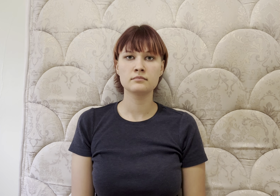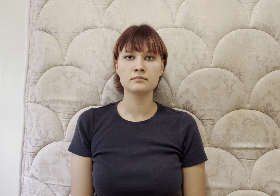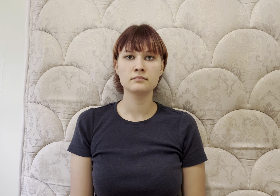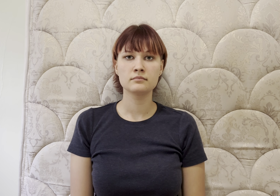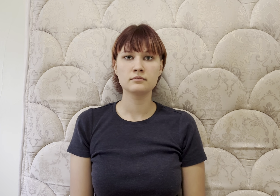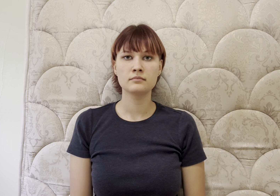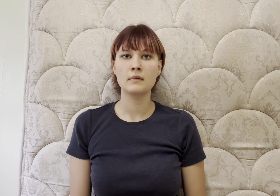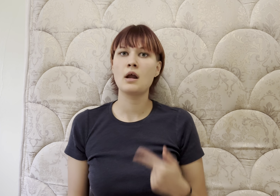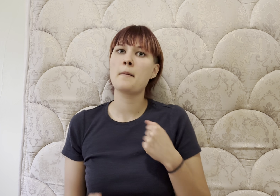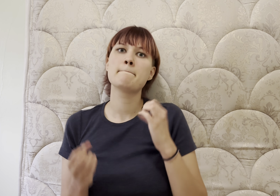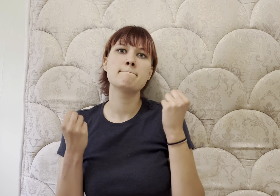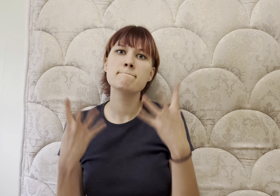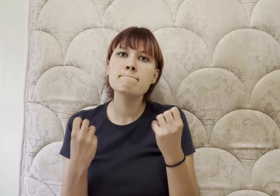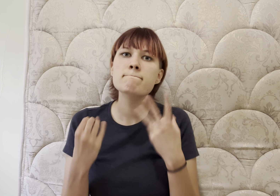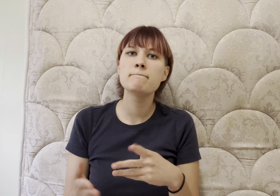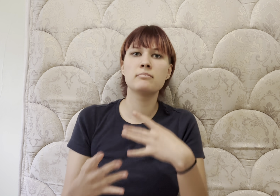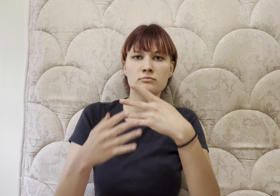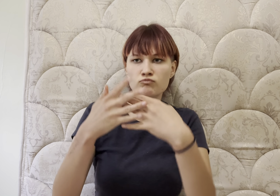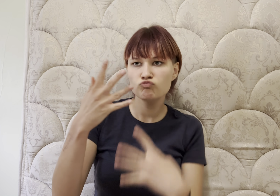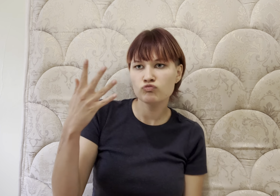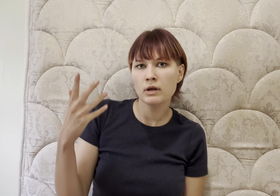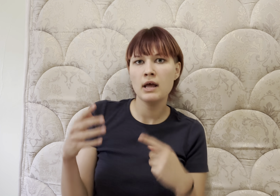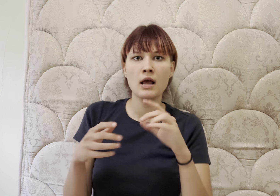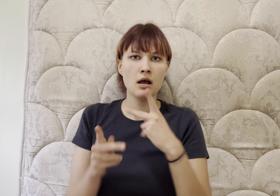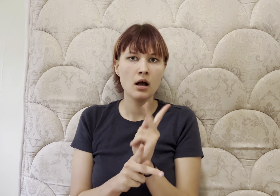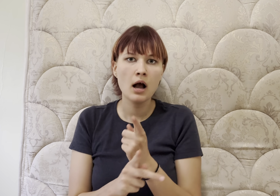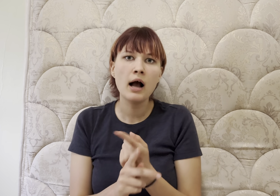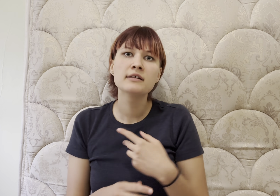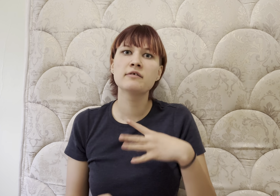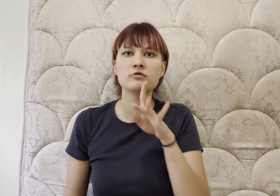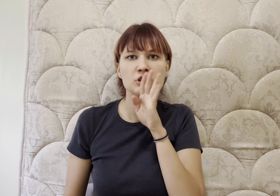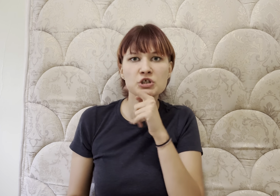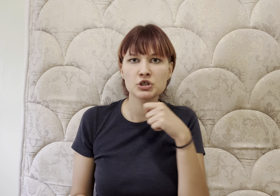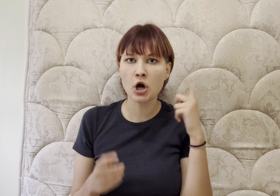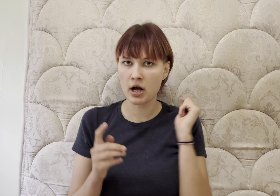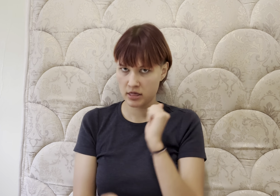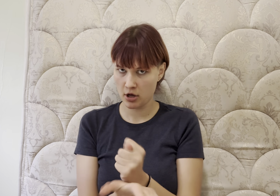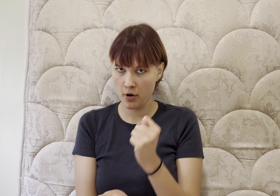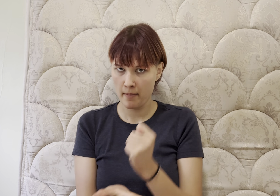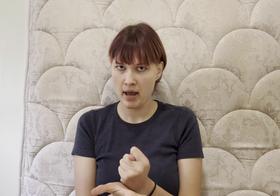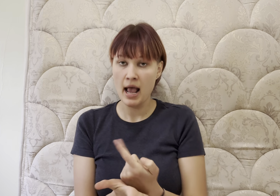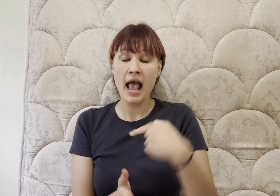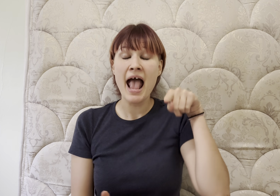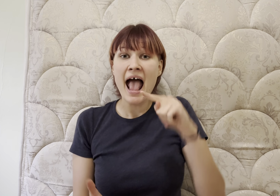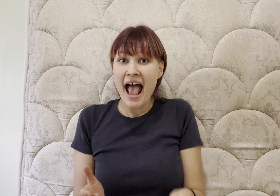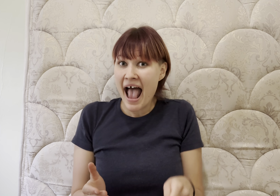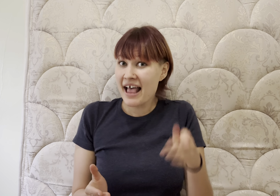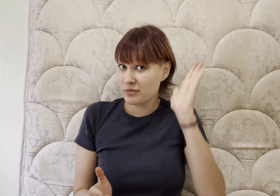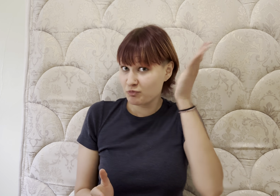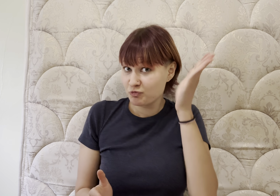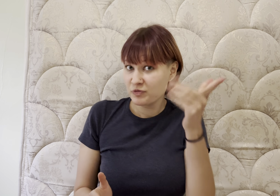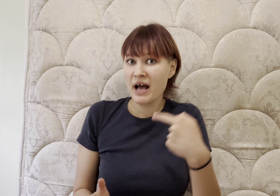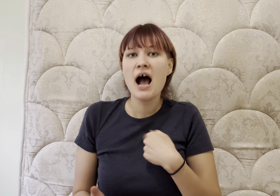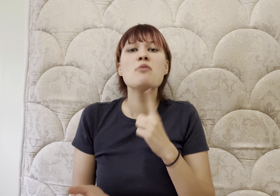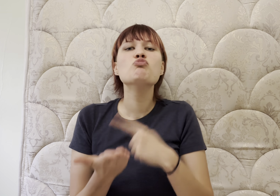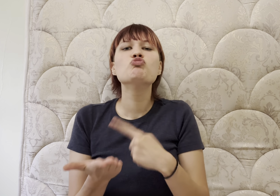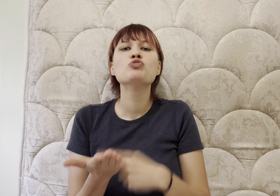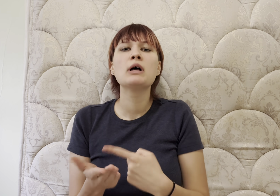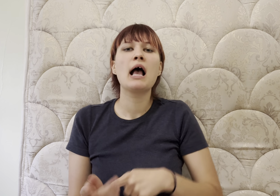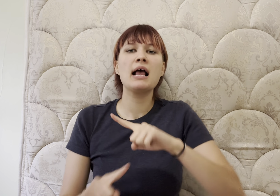There are many different types of talk therapy, and in this segment we will discuss the major types of psychotherapy. First, though, I want to address